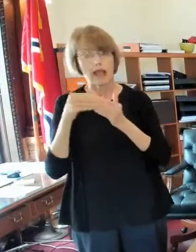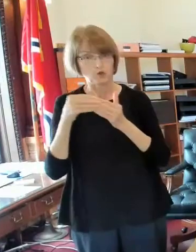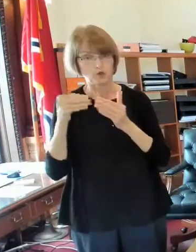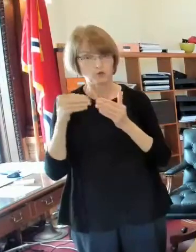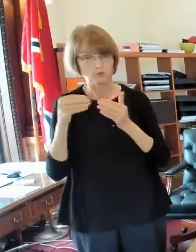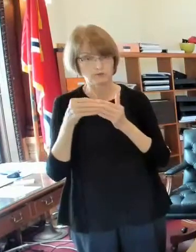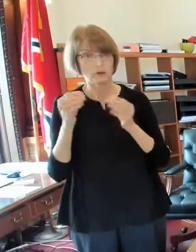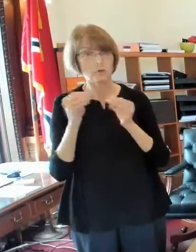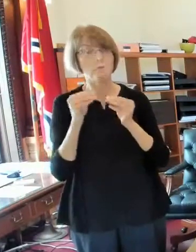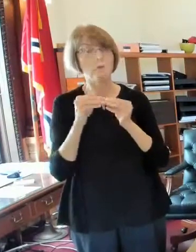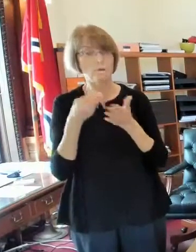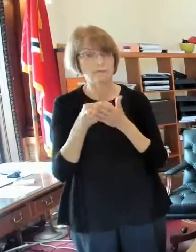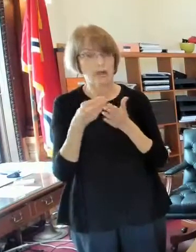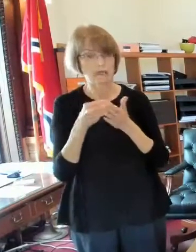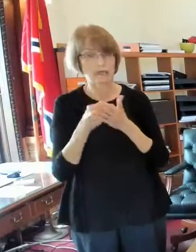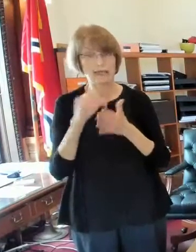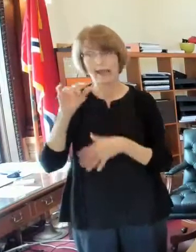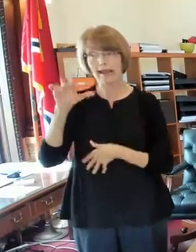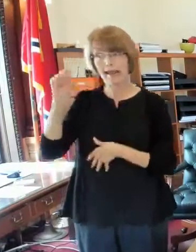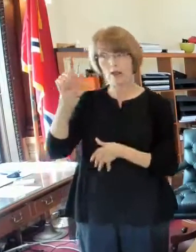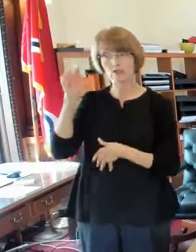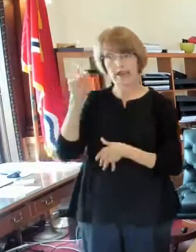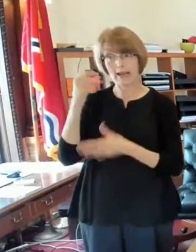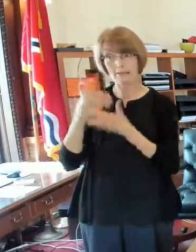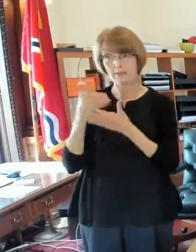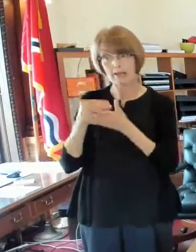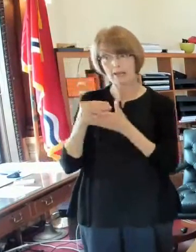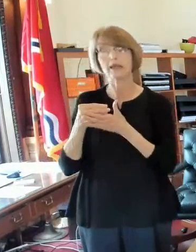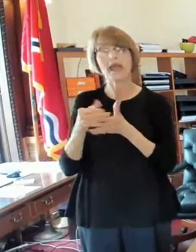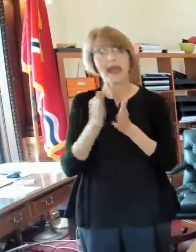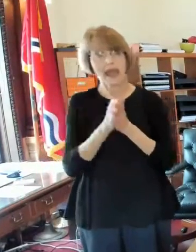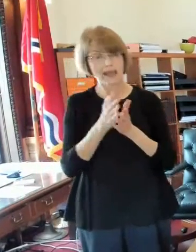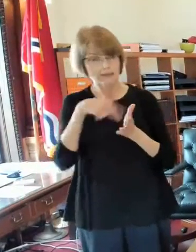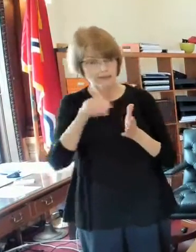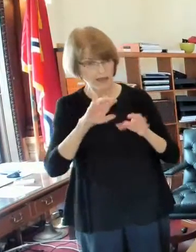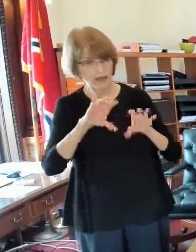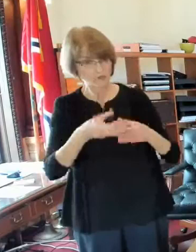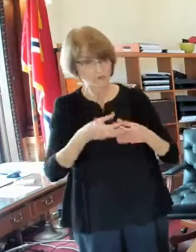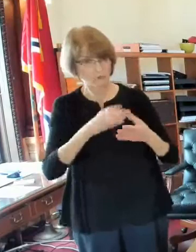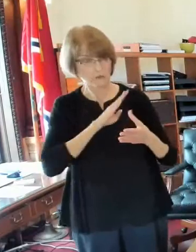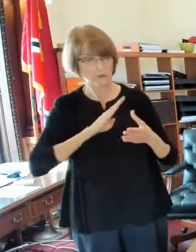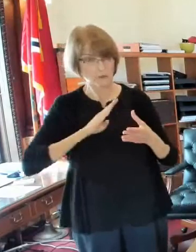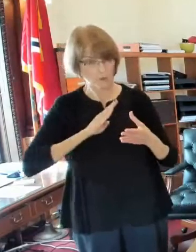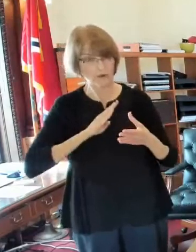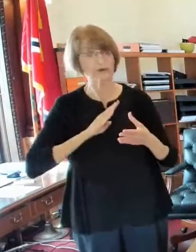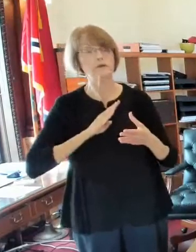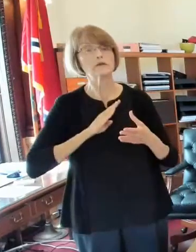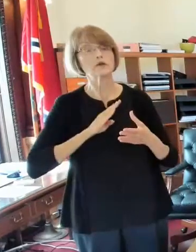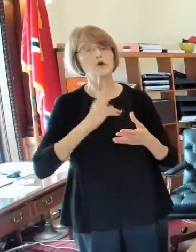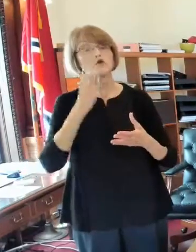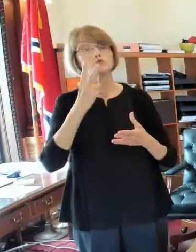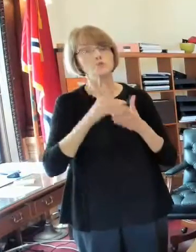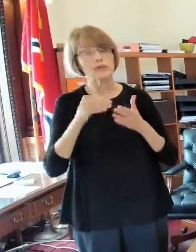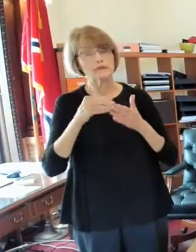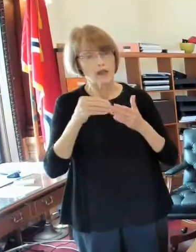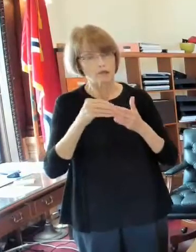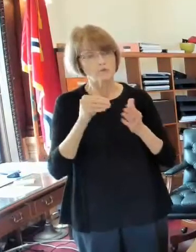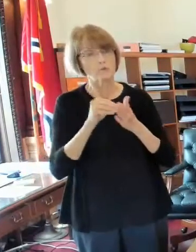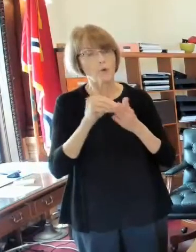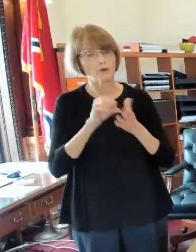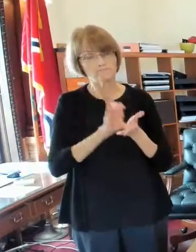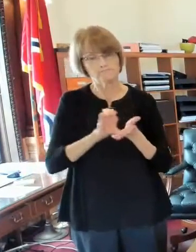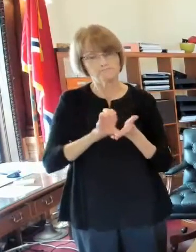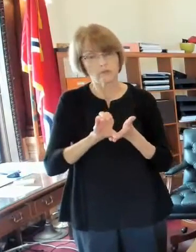contingency, $2 million for rental and mortgage assistance. I'm hoping that they'll join me and support